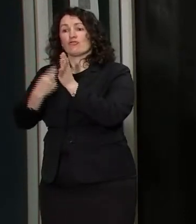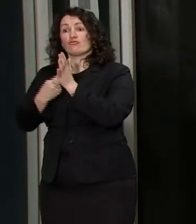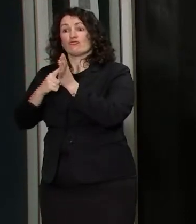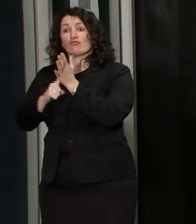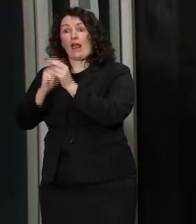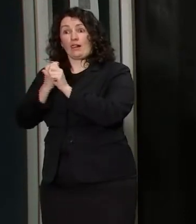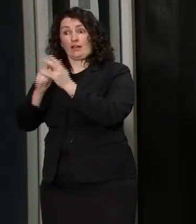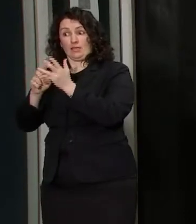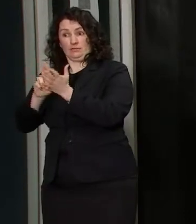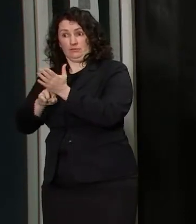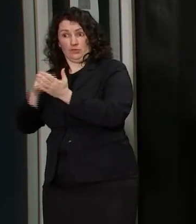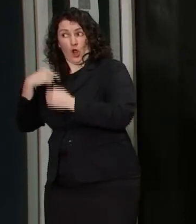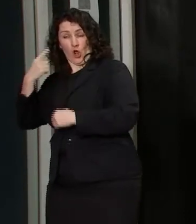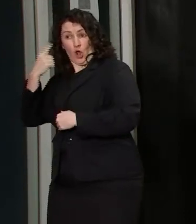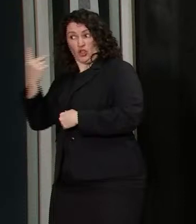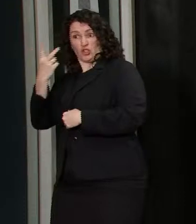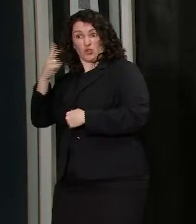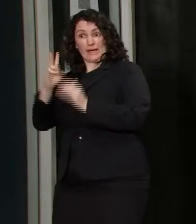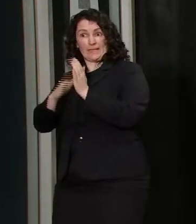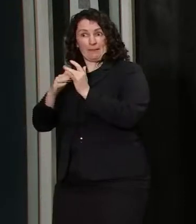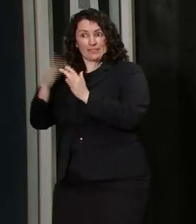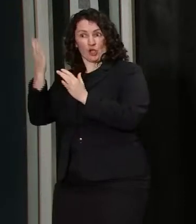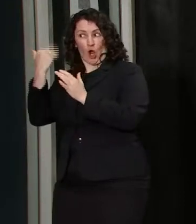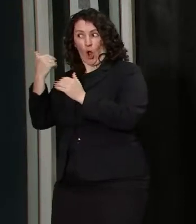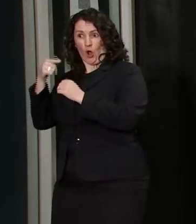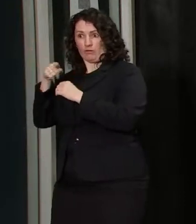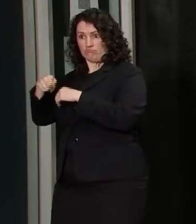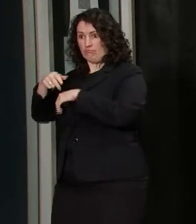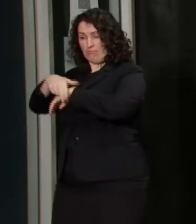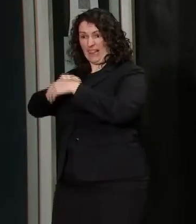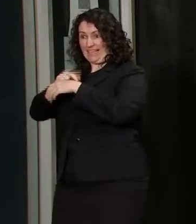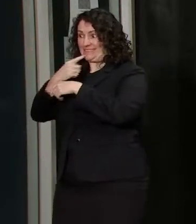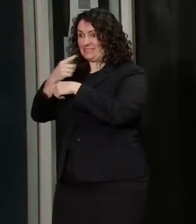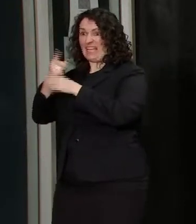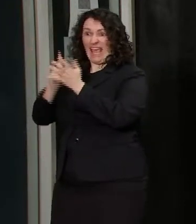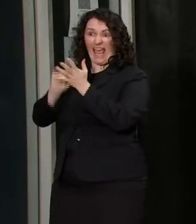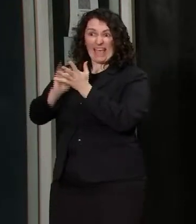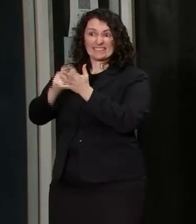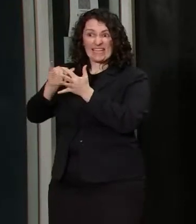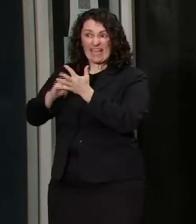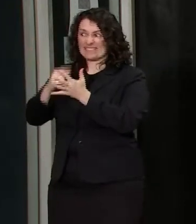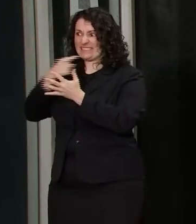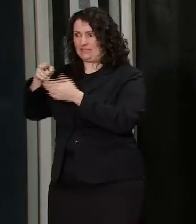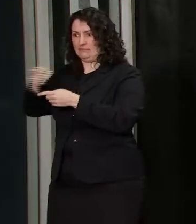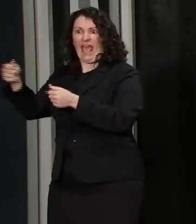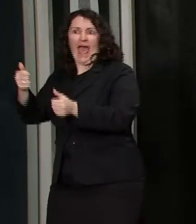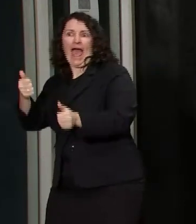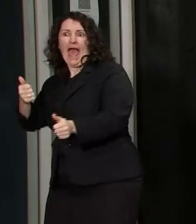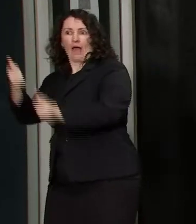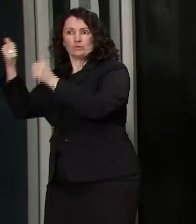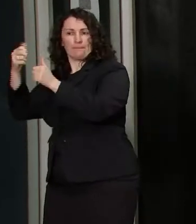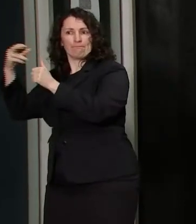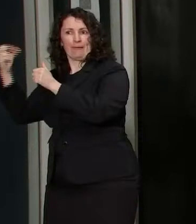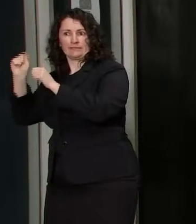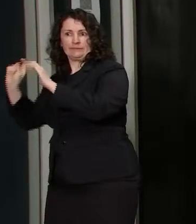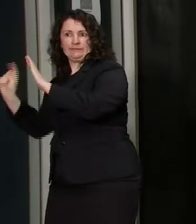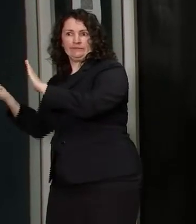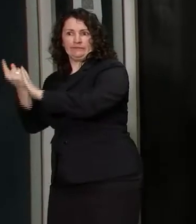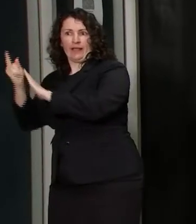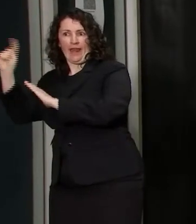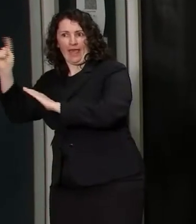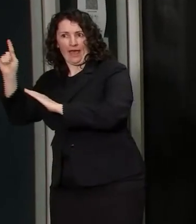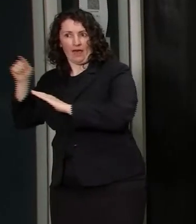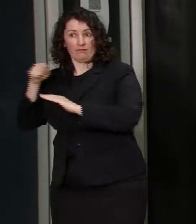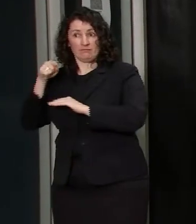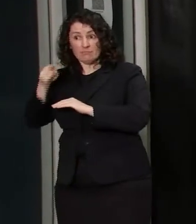return, likely flooding to return? It's incredibly concerning, and that's why we've got Tim here today